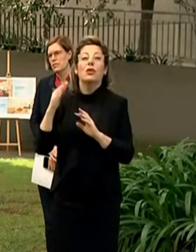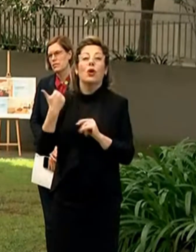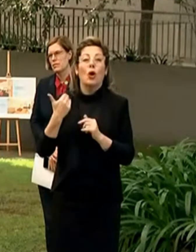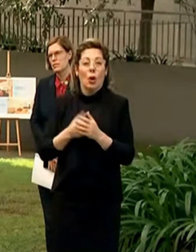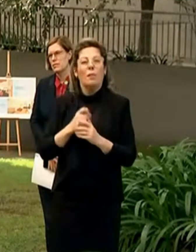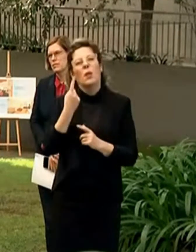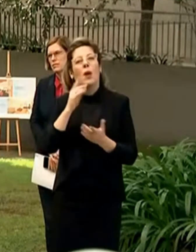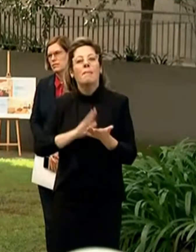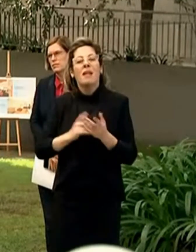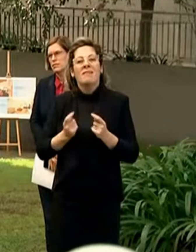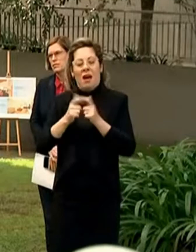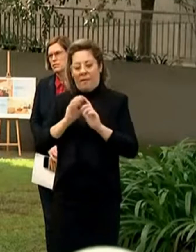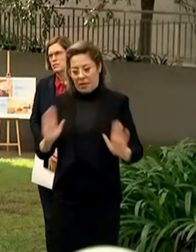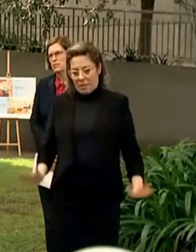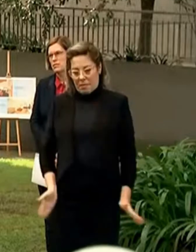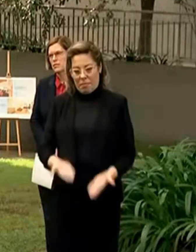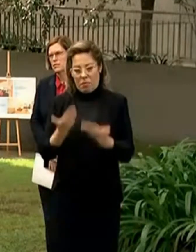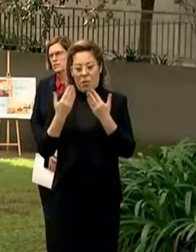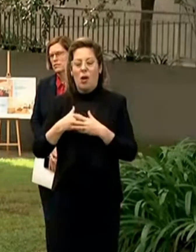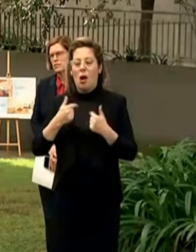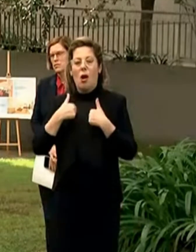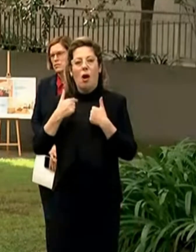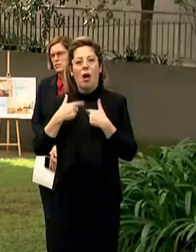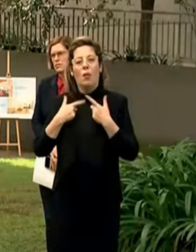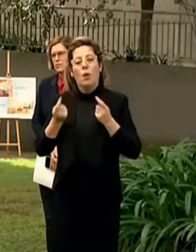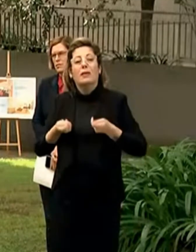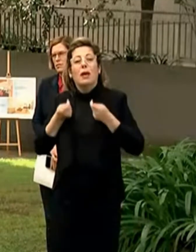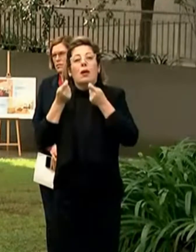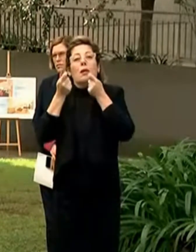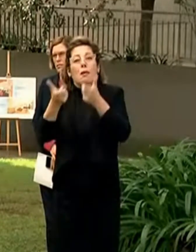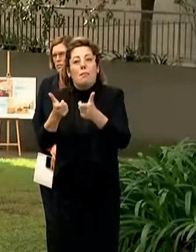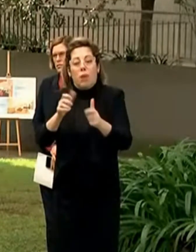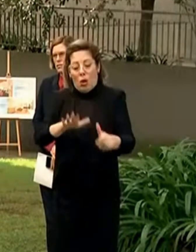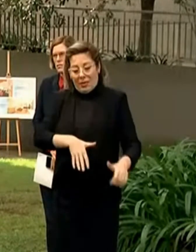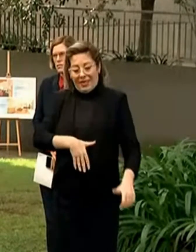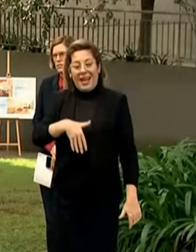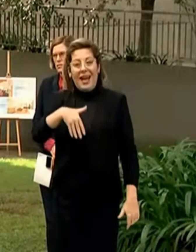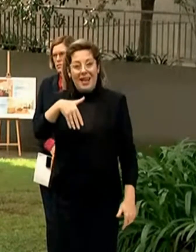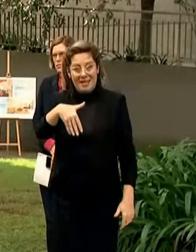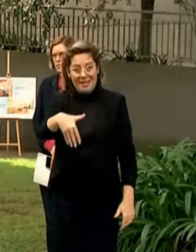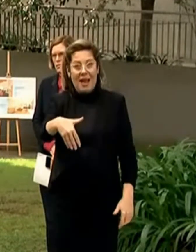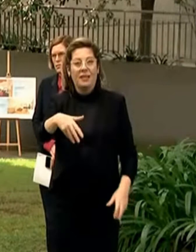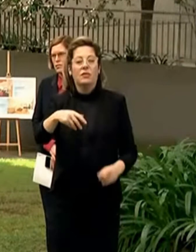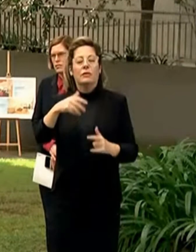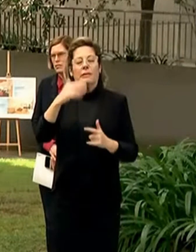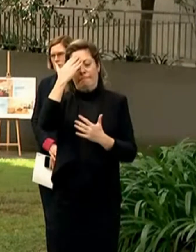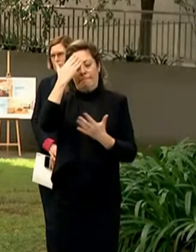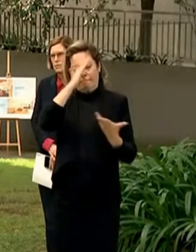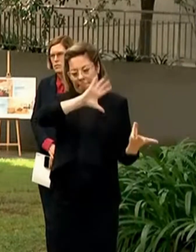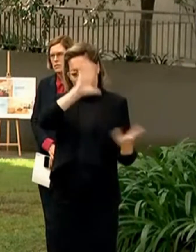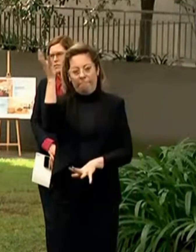I was in the depths of a postnatal psychosis caused from a raging infection and lack of sleep.